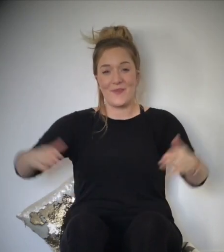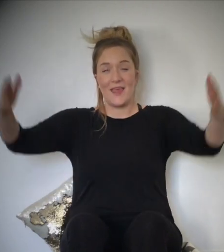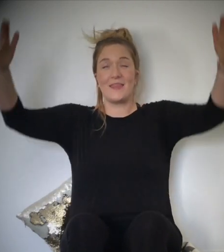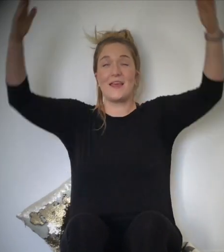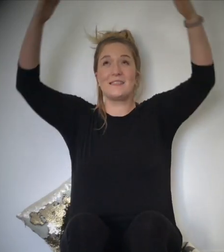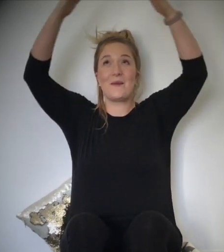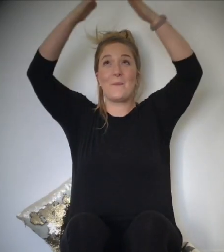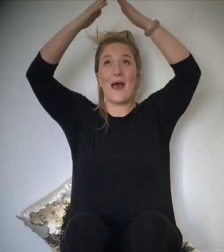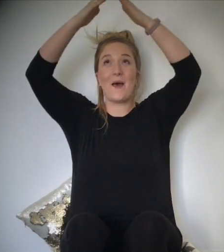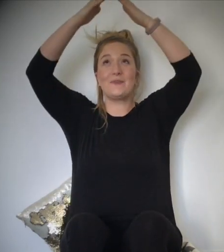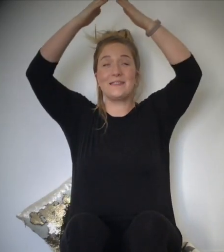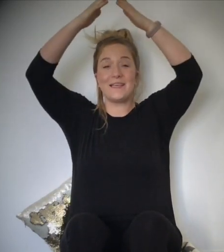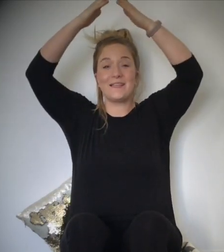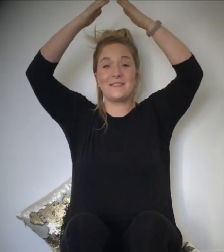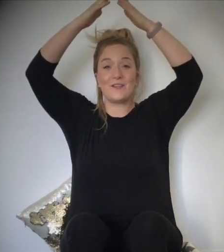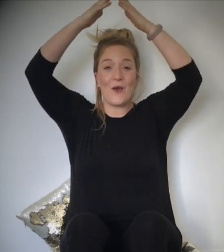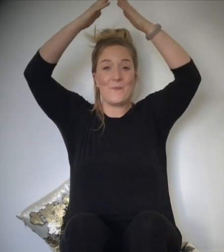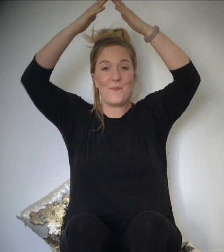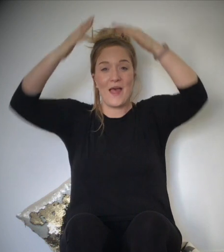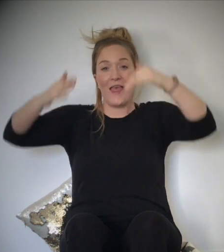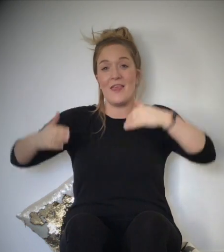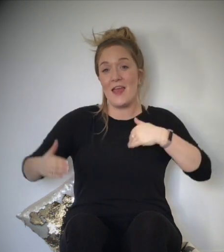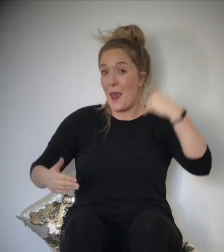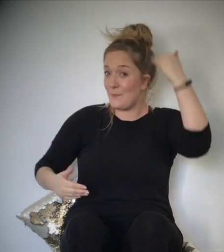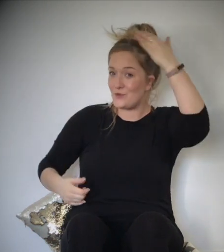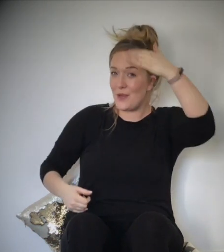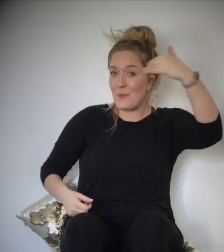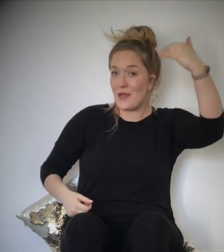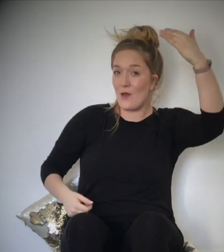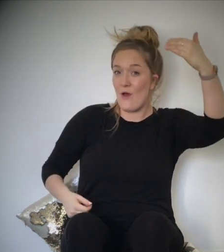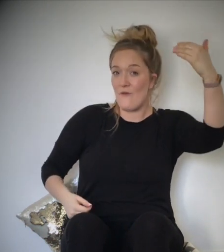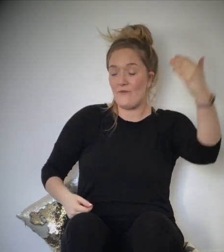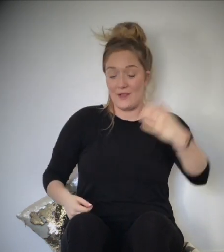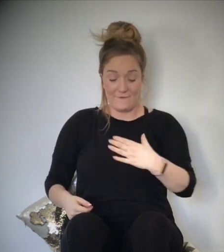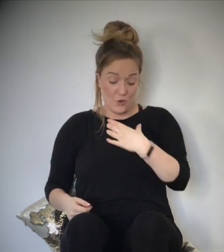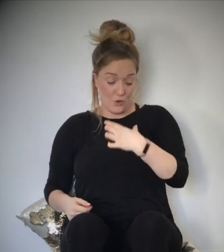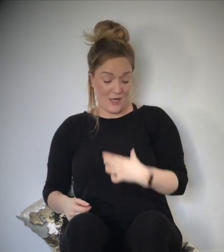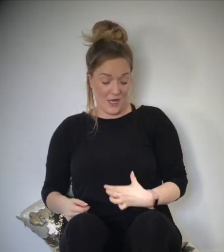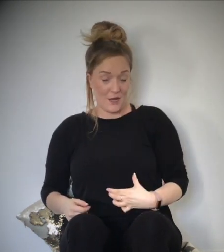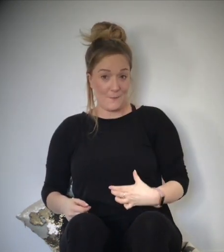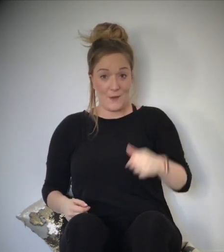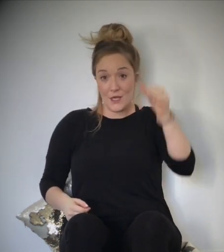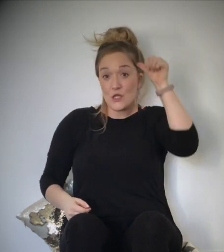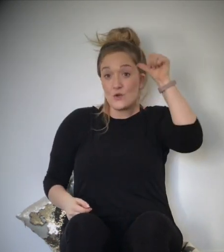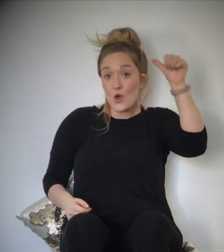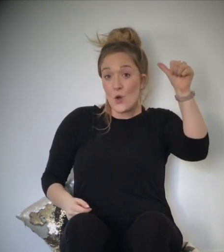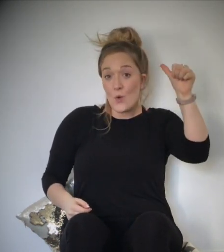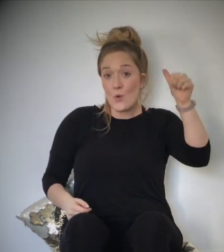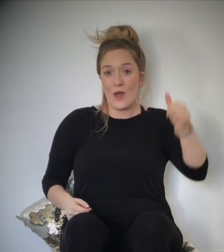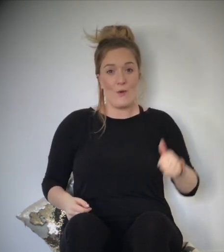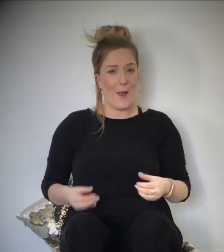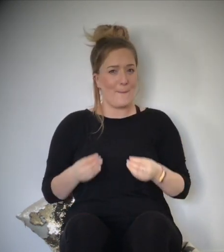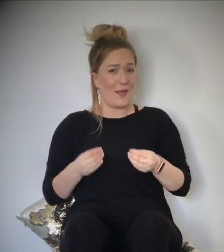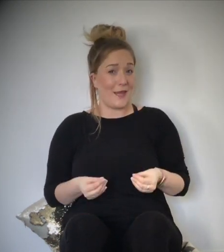There's a mountain top that I'm dreaming of, if you need me you know where I'll be